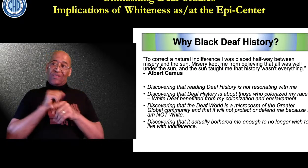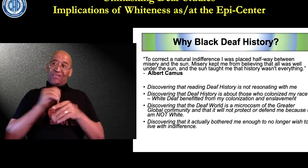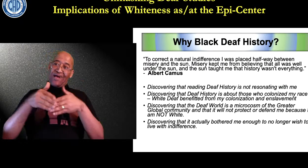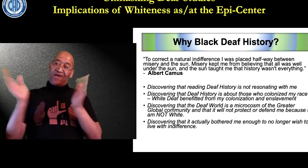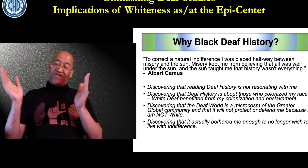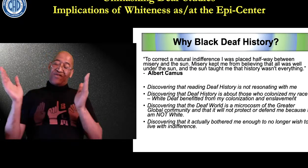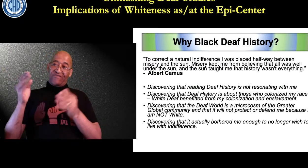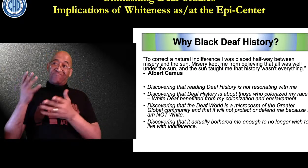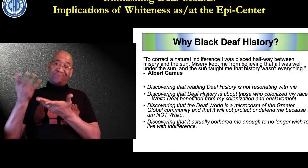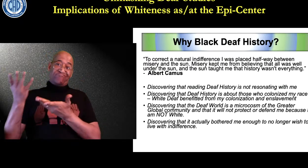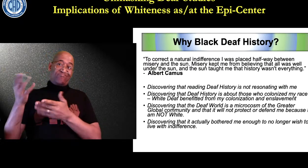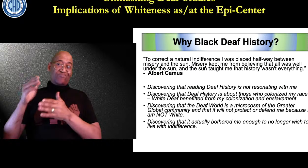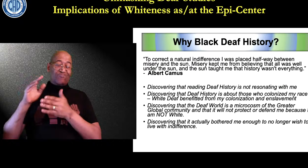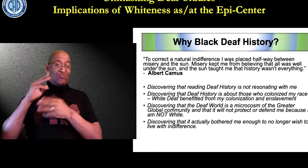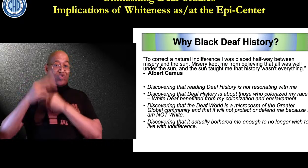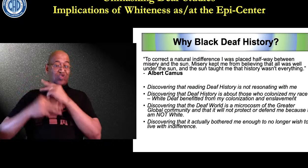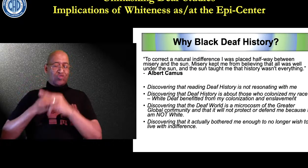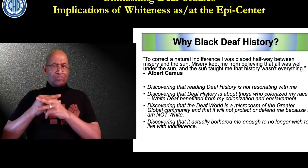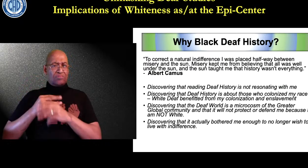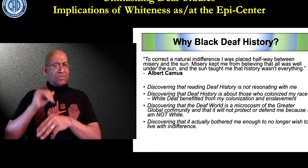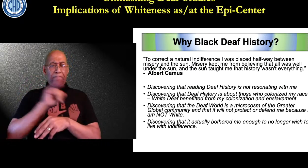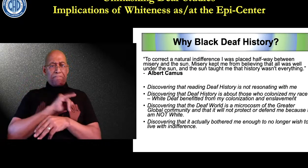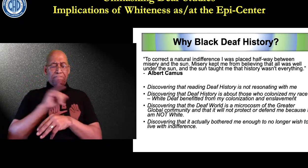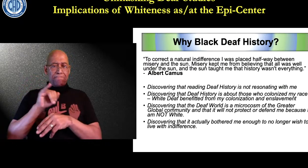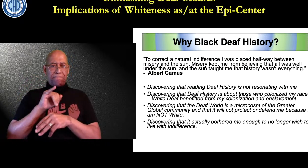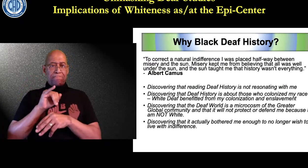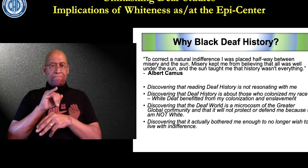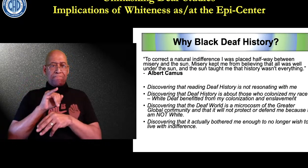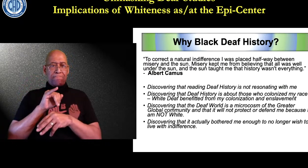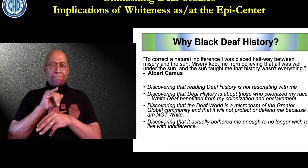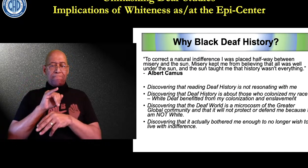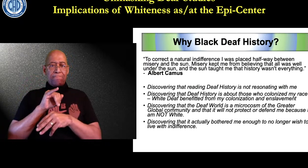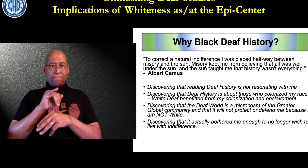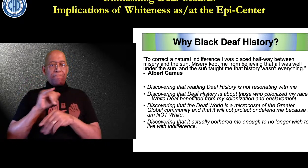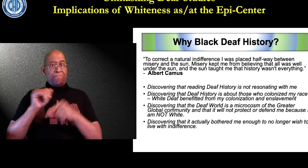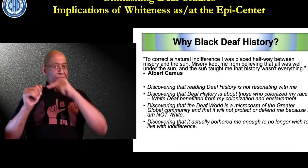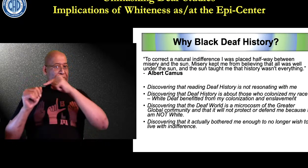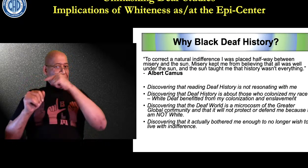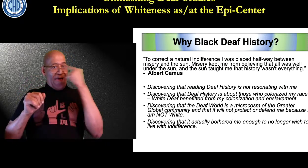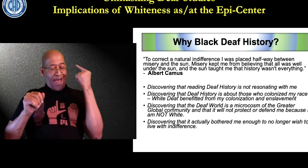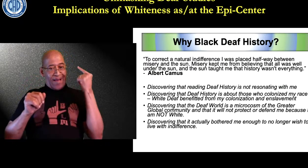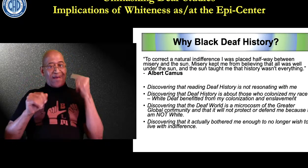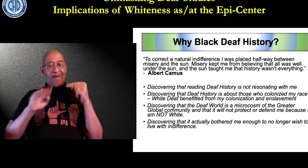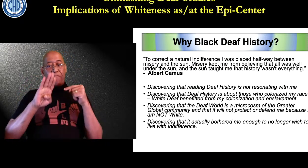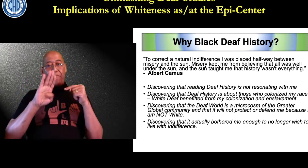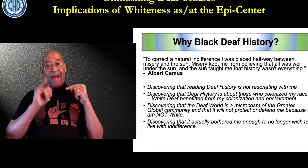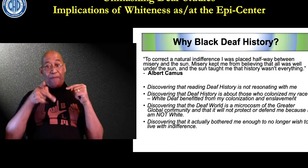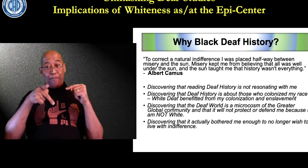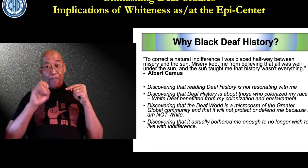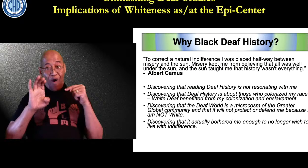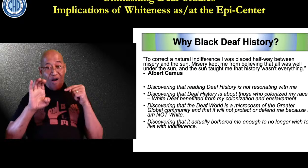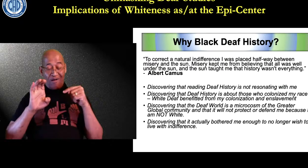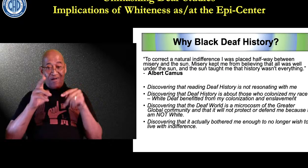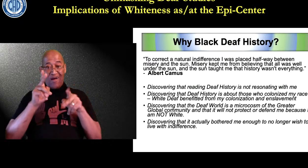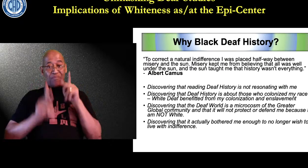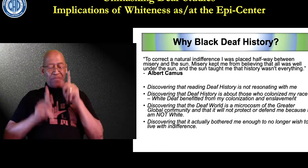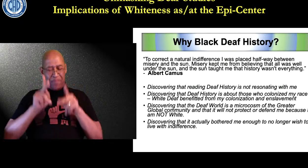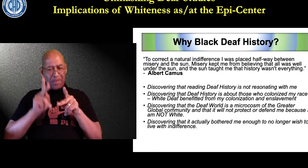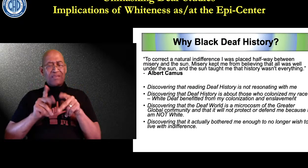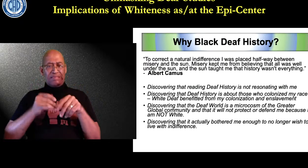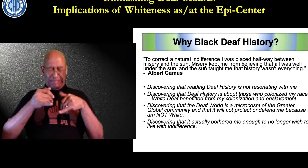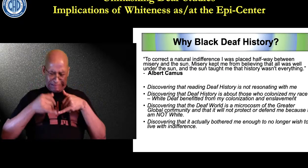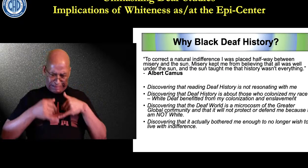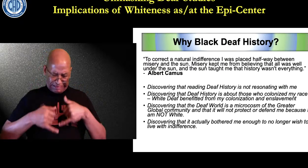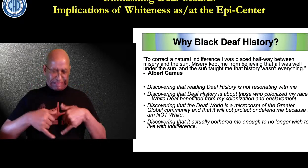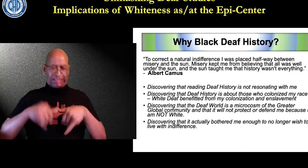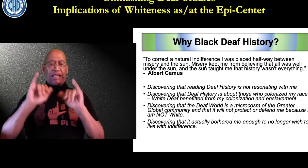way. It practices the same thing in the deaf community as the general world does.